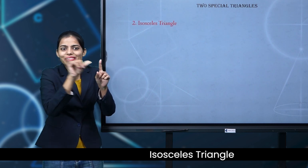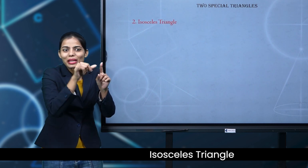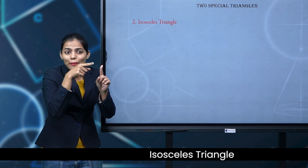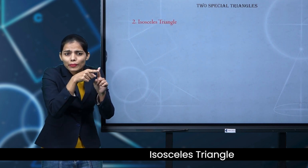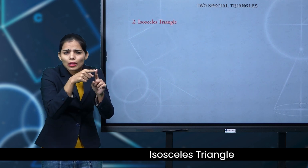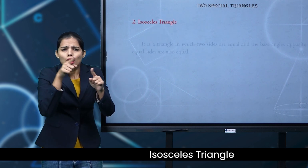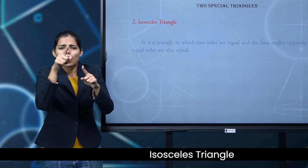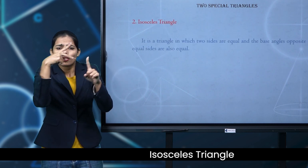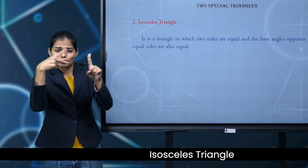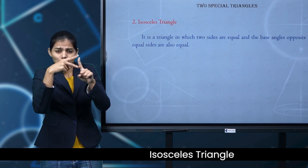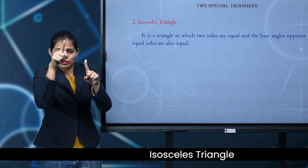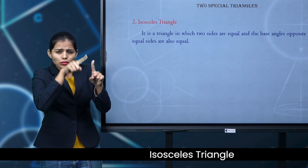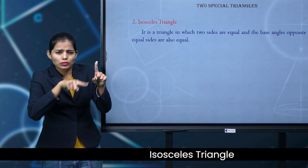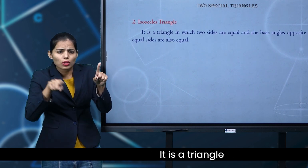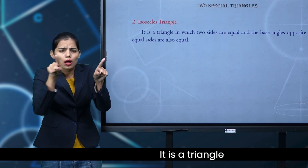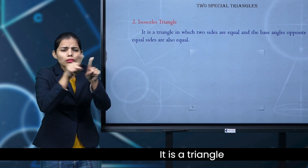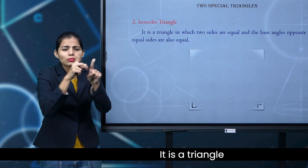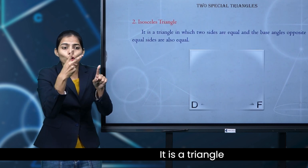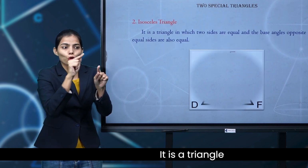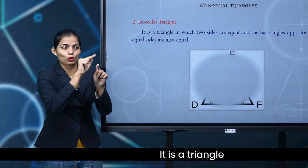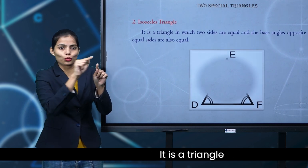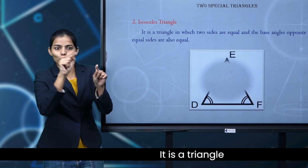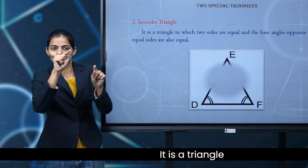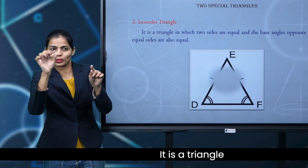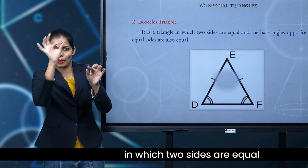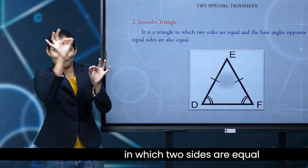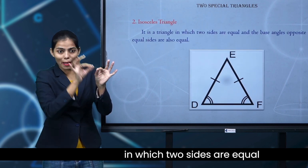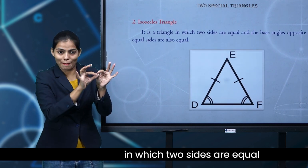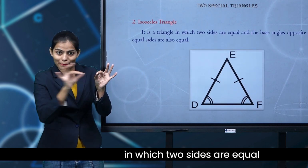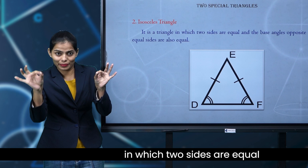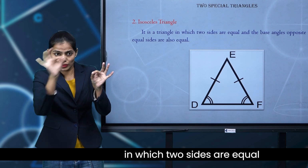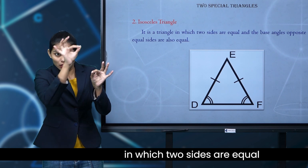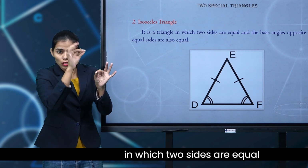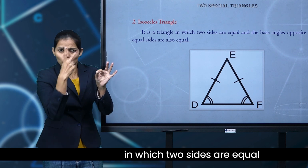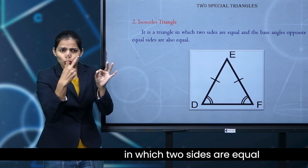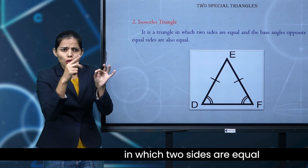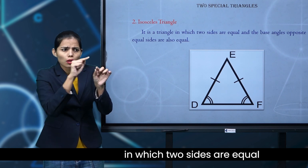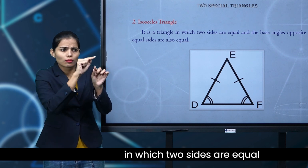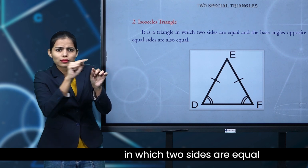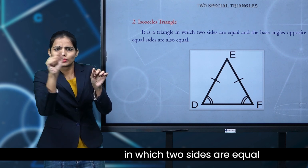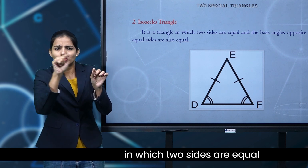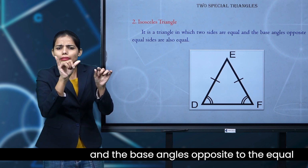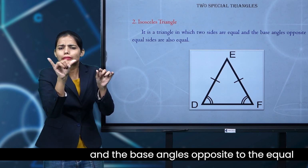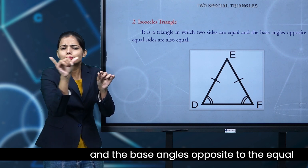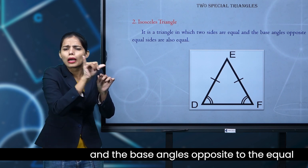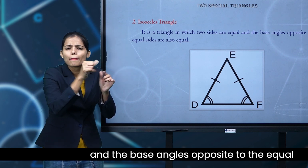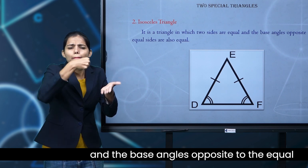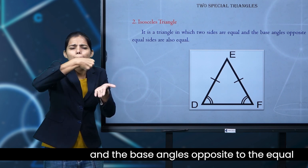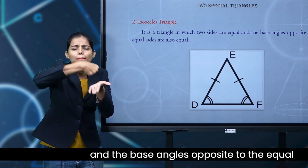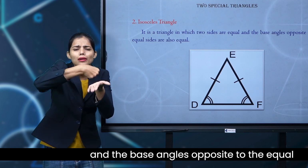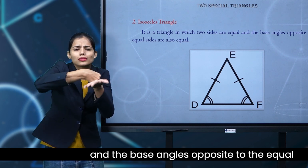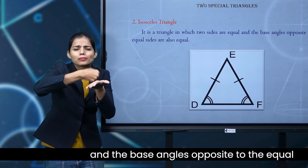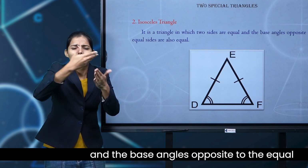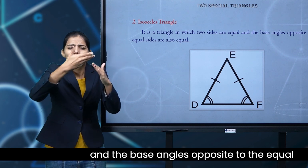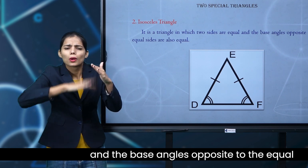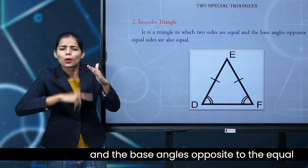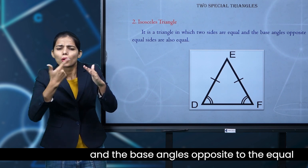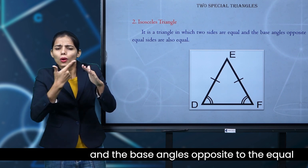Isosceles triangle. It is a triangle in which two sides are equal and the base angles opposite